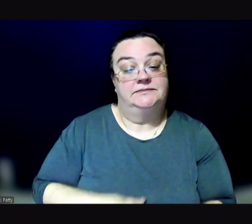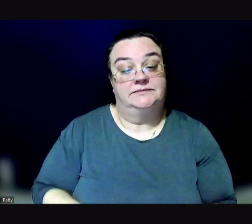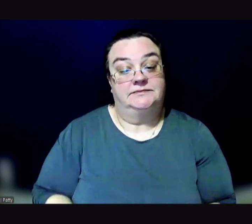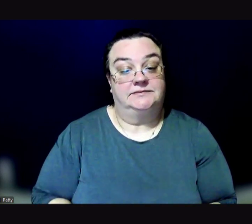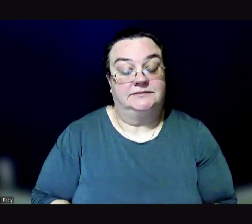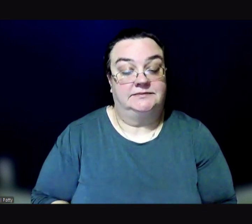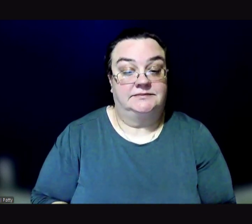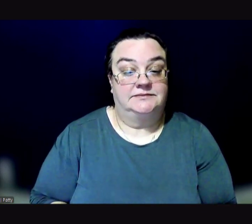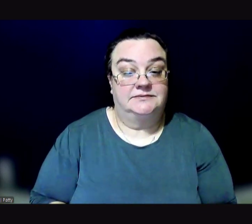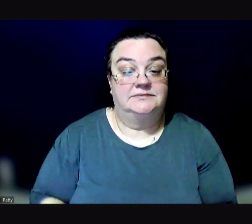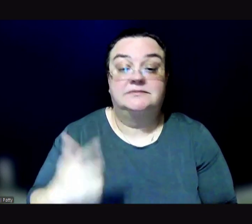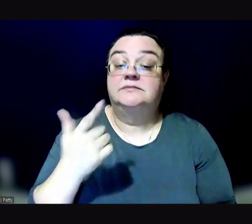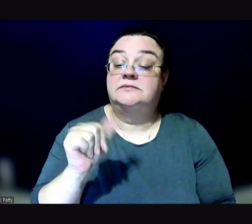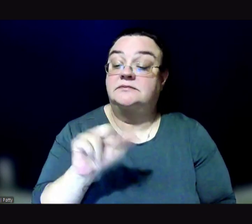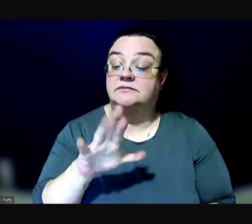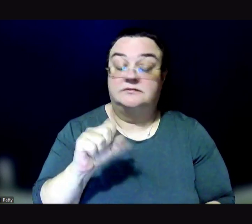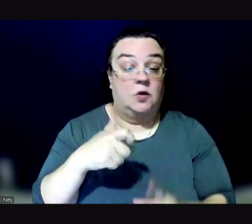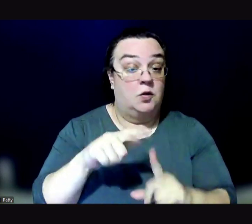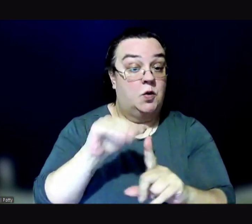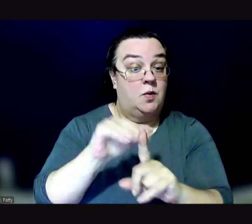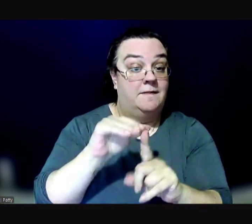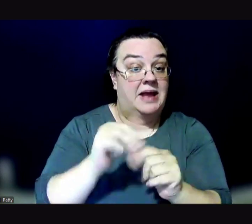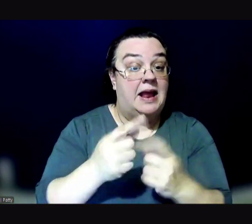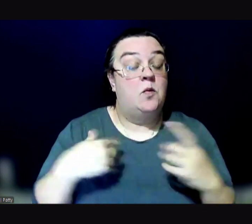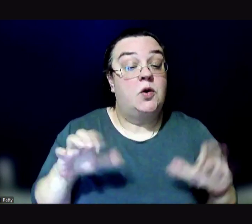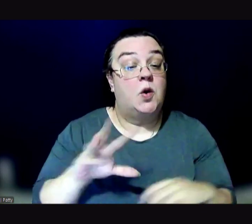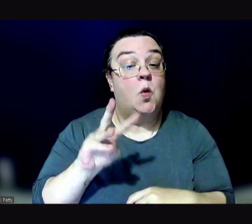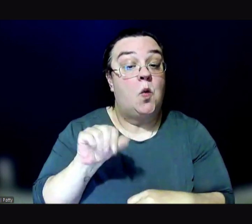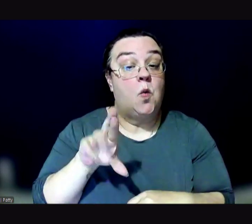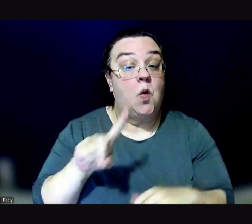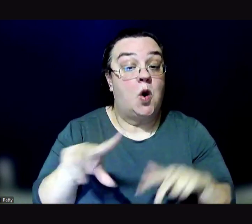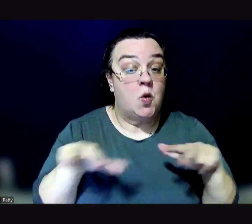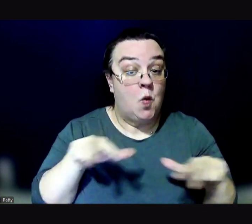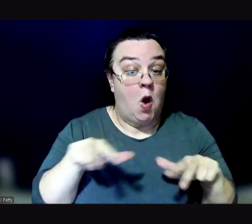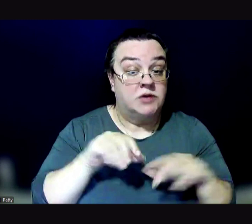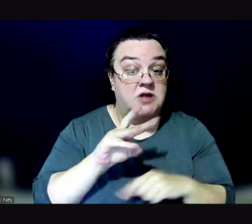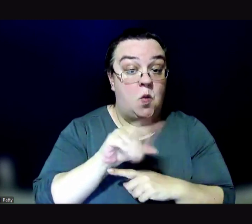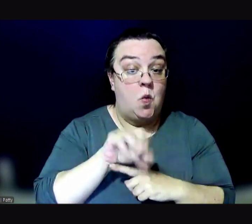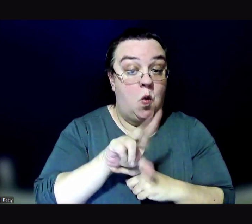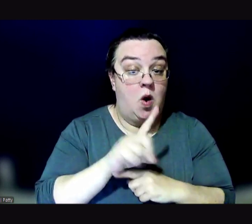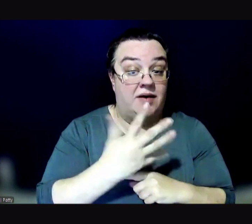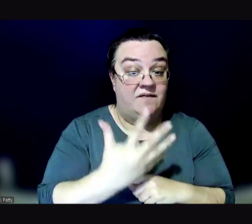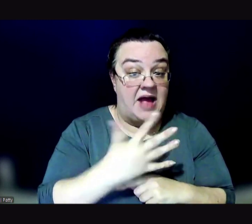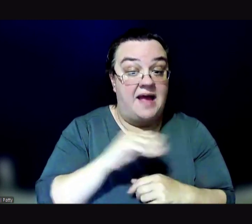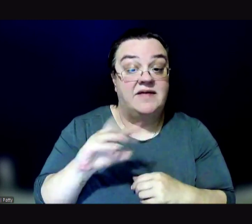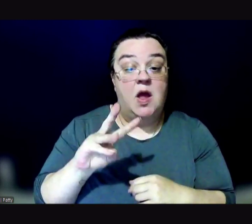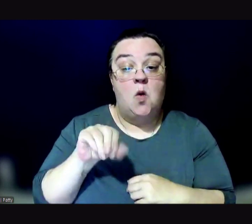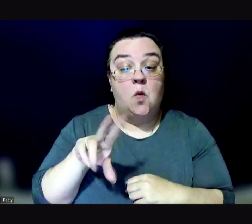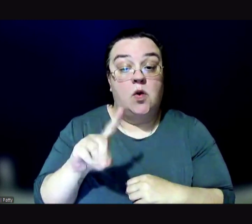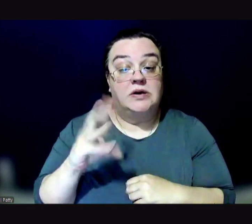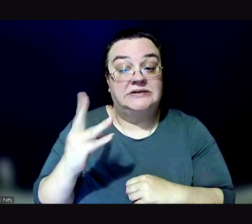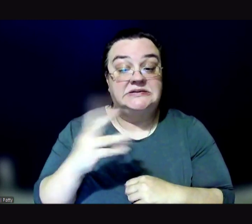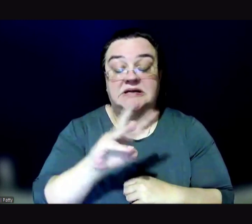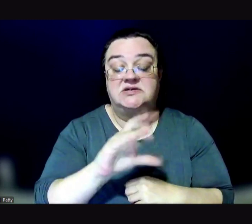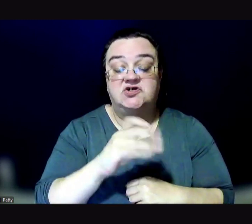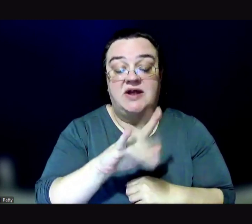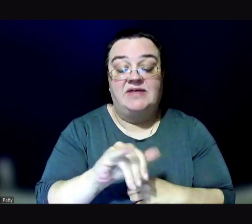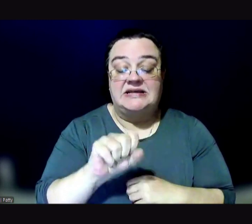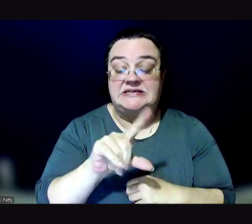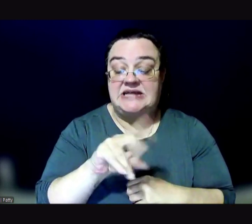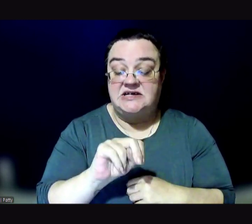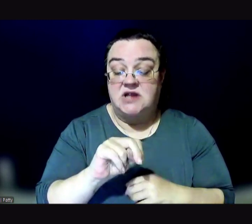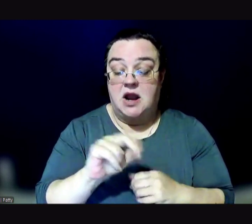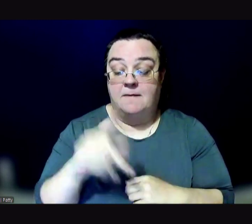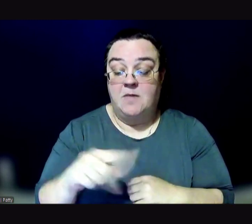I just want to remind everyone that we do ward walks in Ward 5 and 6. The Cheverly Station Apartments at the end of every last Wednesday